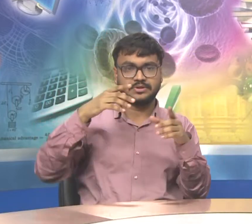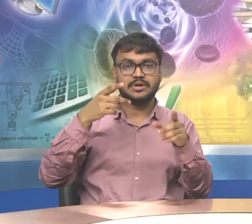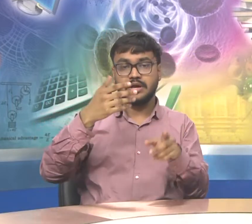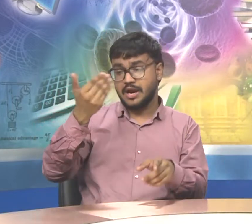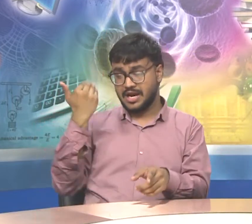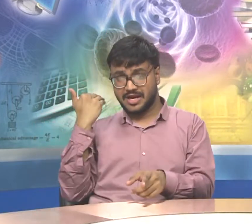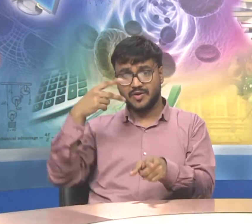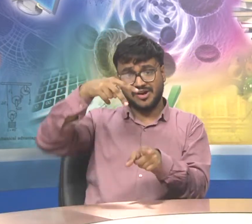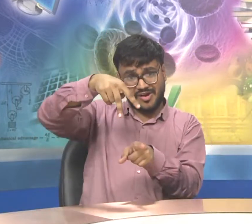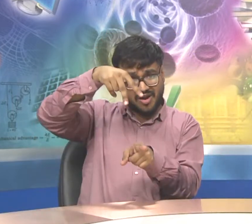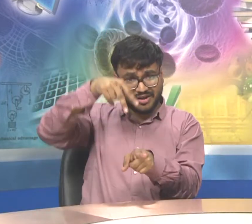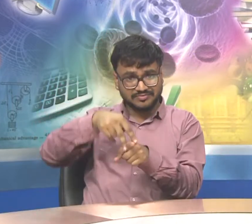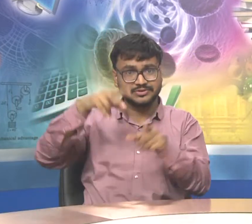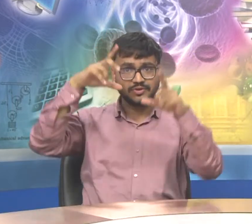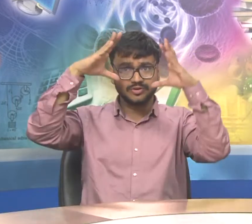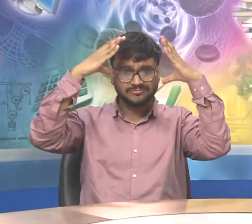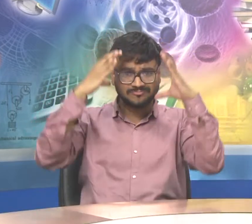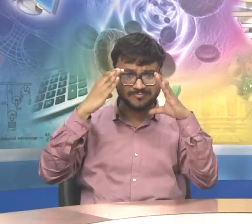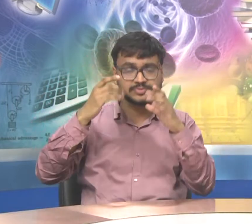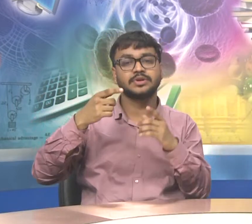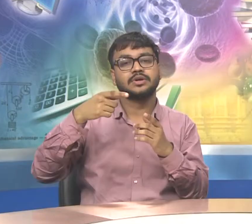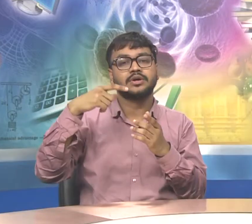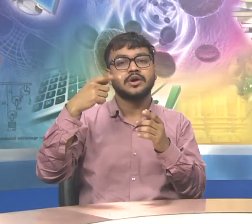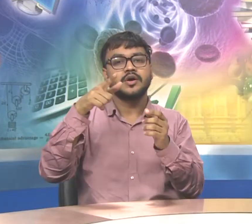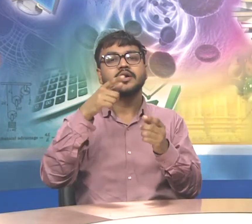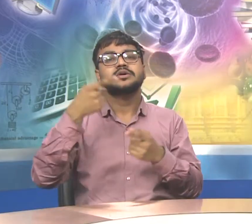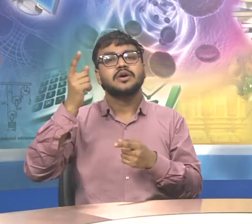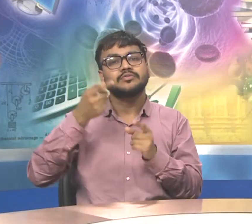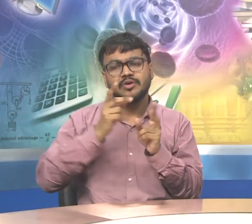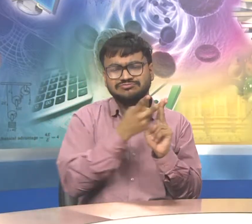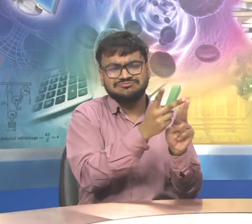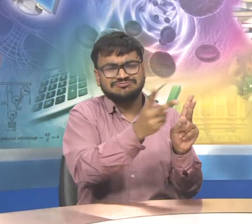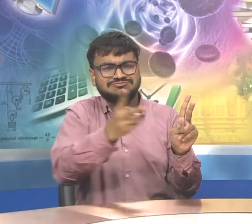Helmets for two-wheeler users and even the